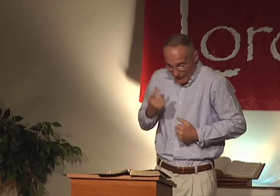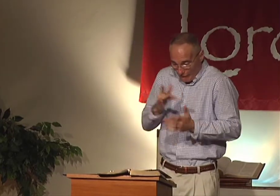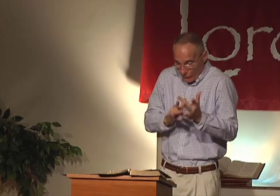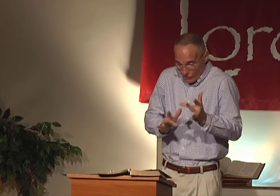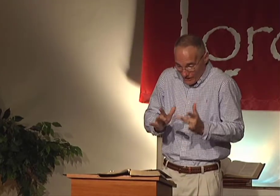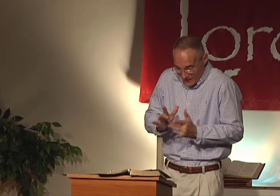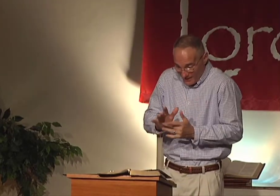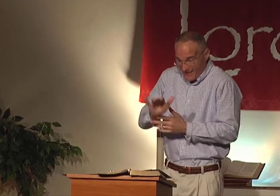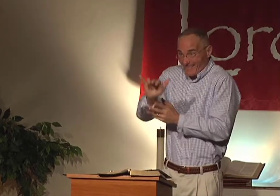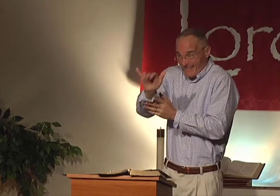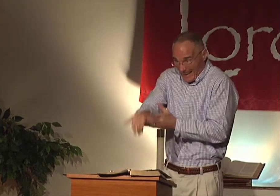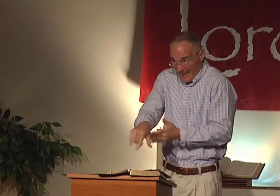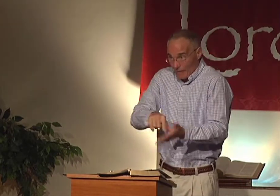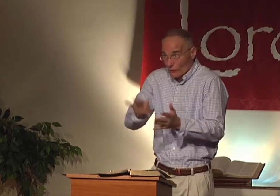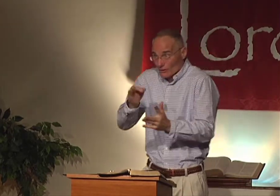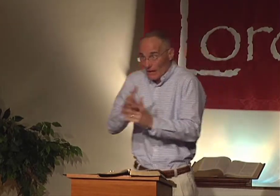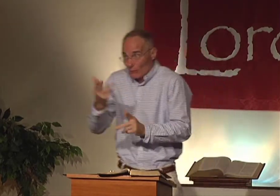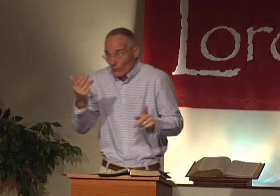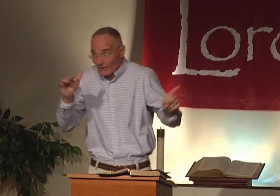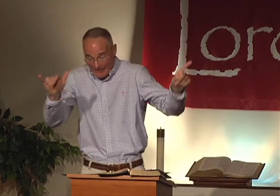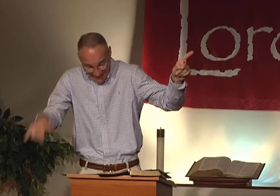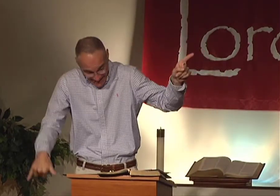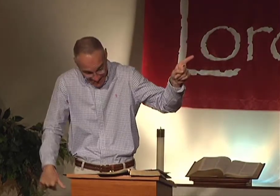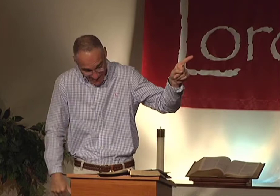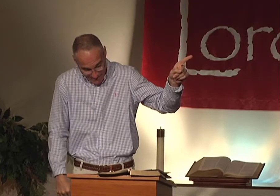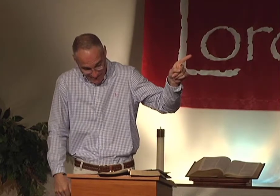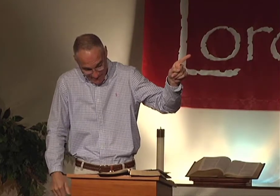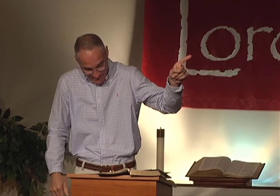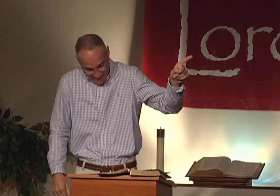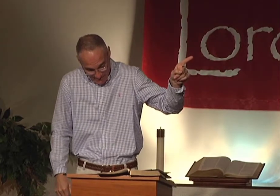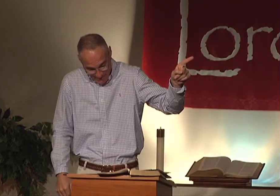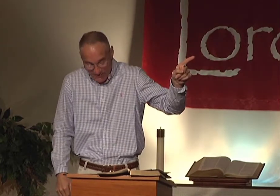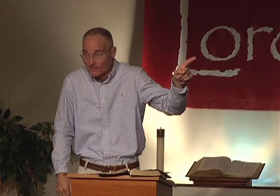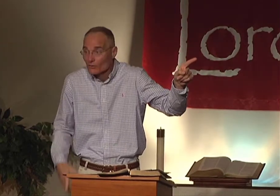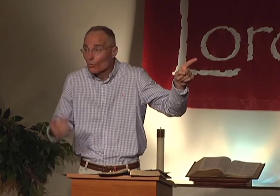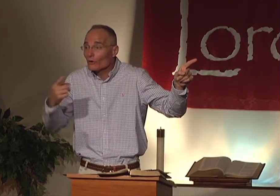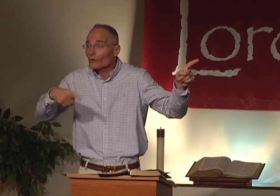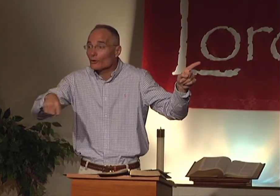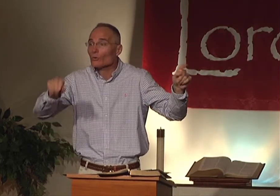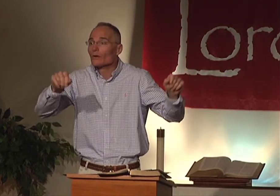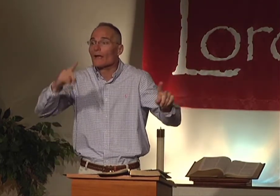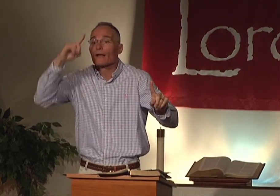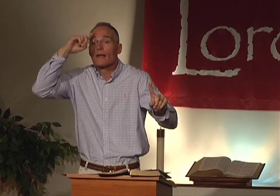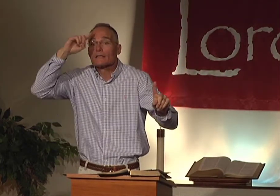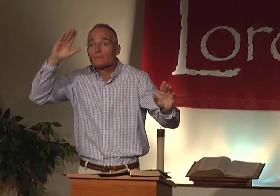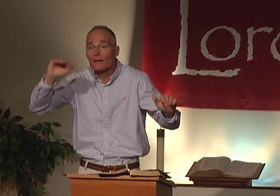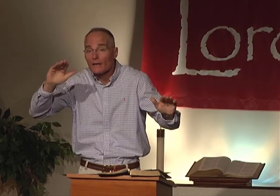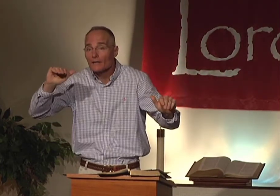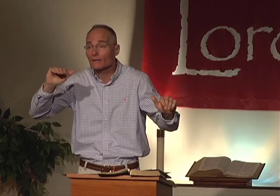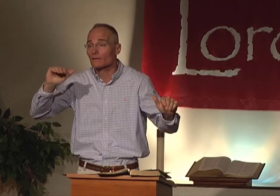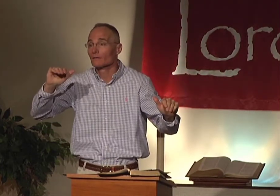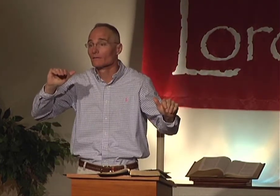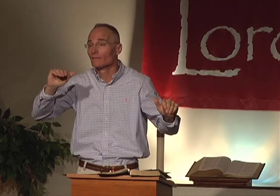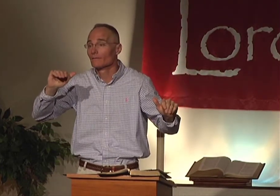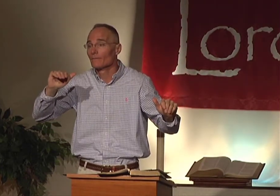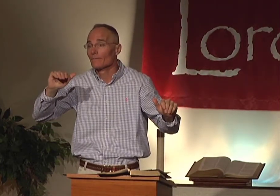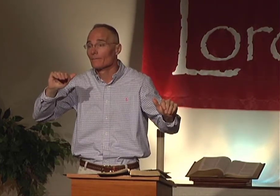means. You're working for Jesus. That's what that's saying there. When you can, what you can